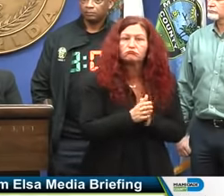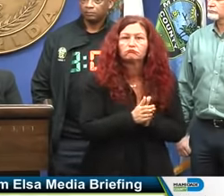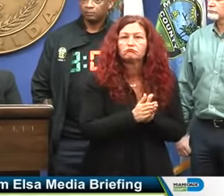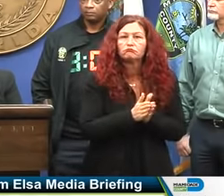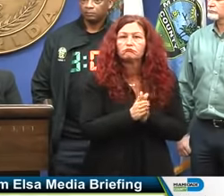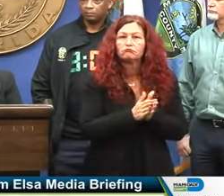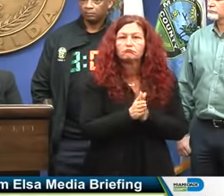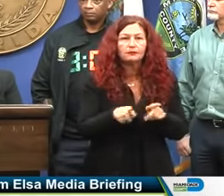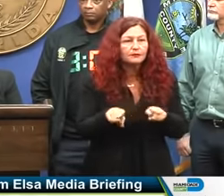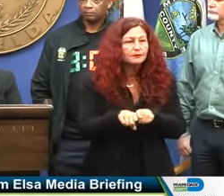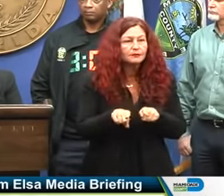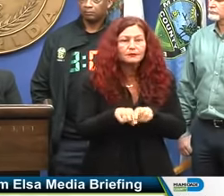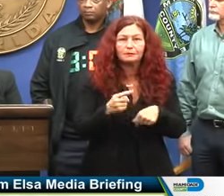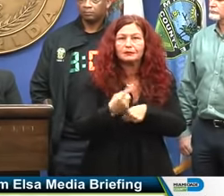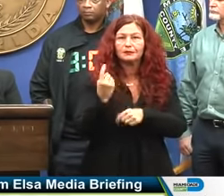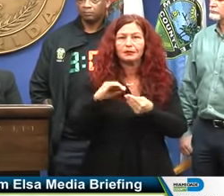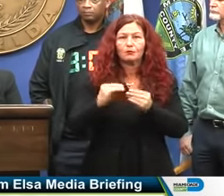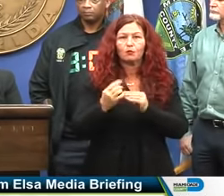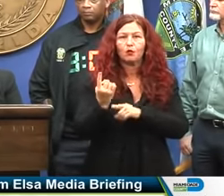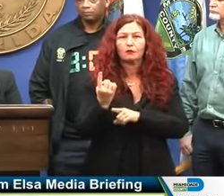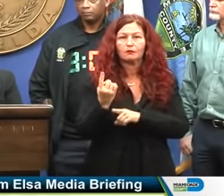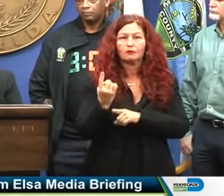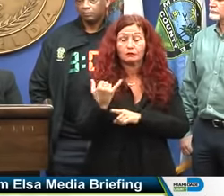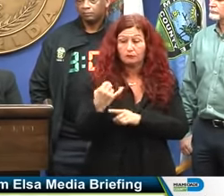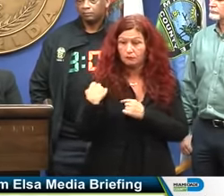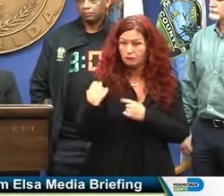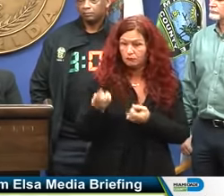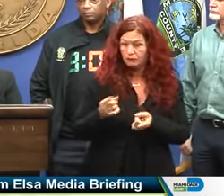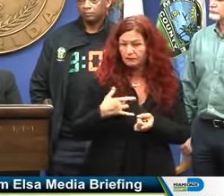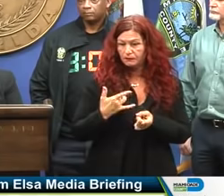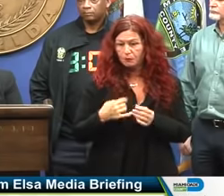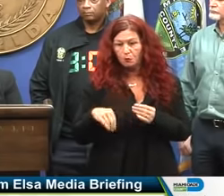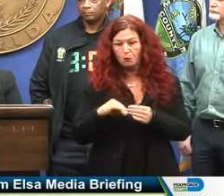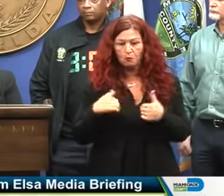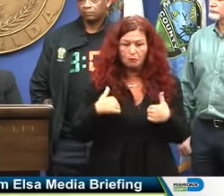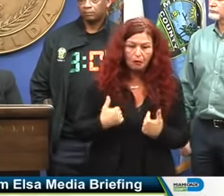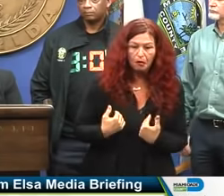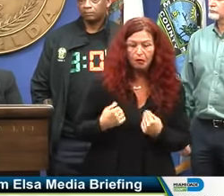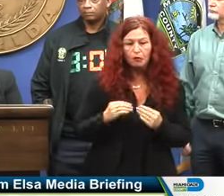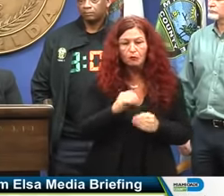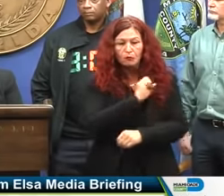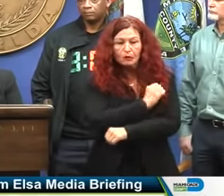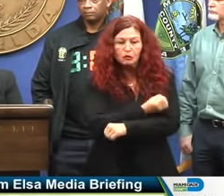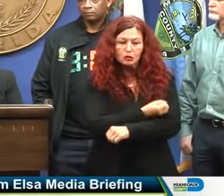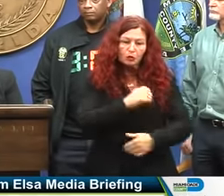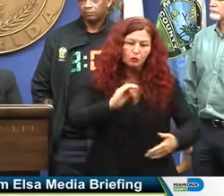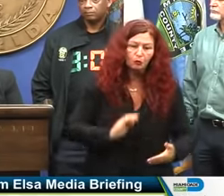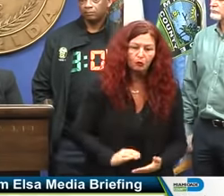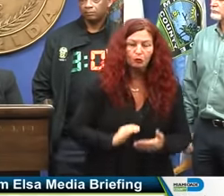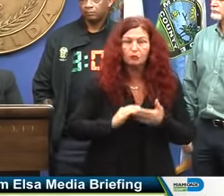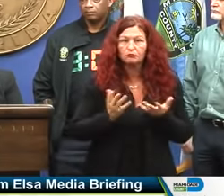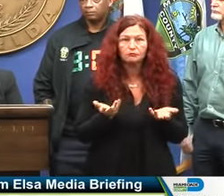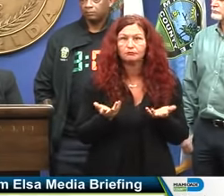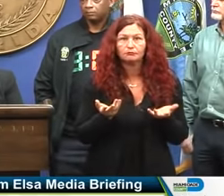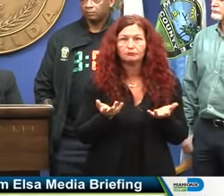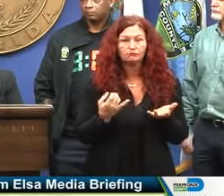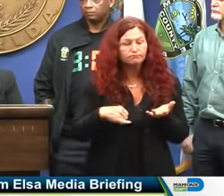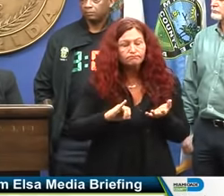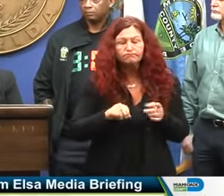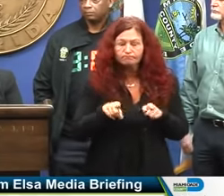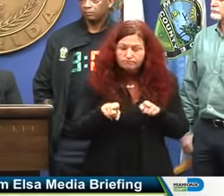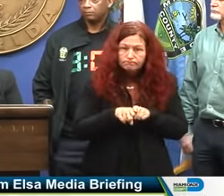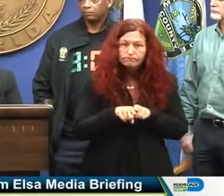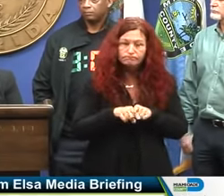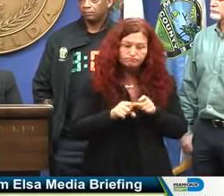true honor to serve alongside these heroes and sheroes from the state, from the federal, and